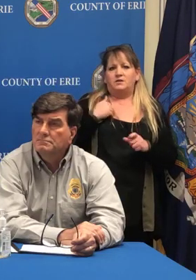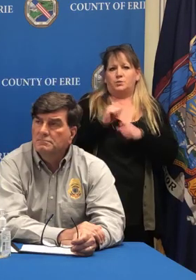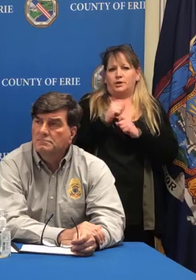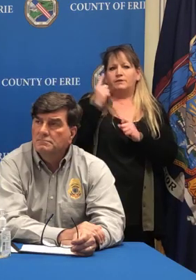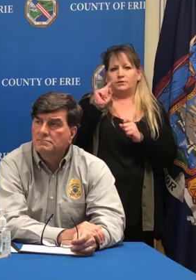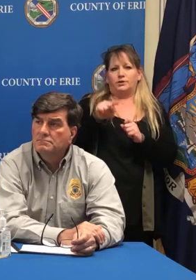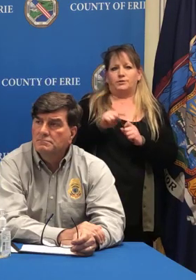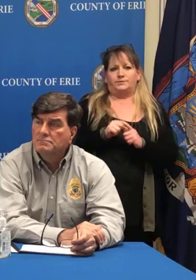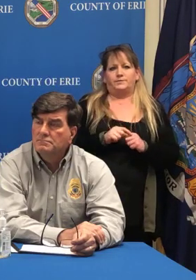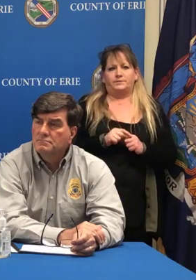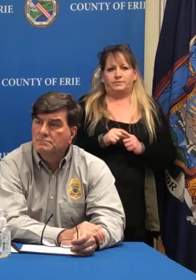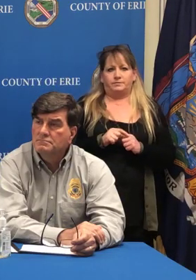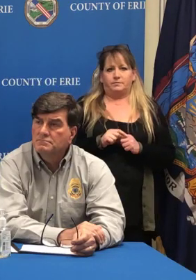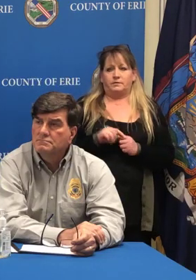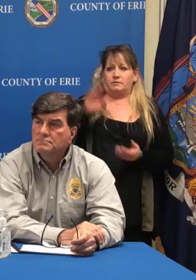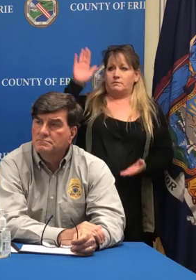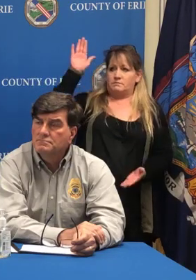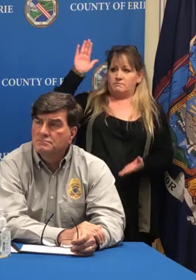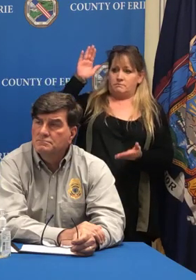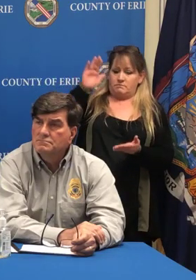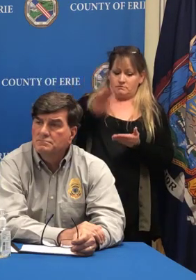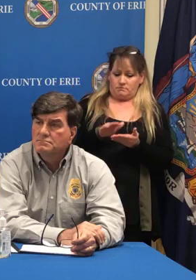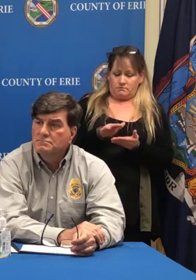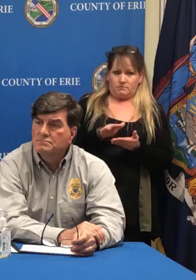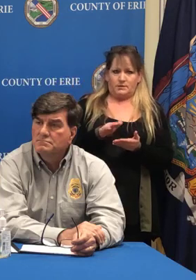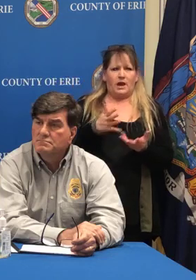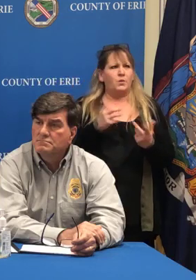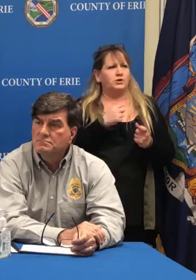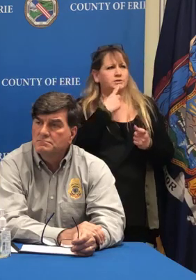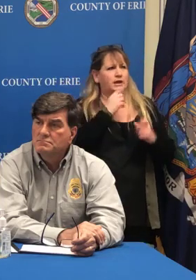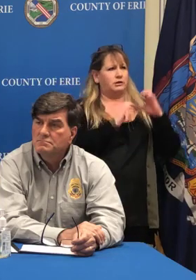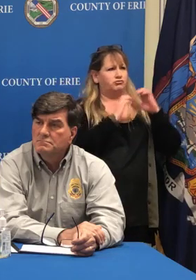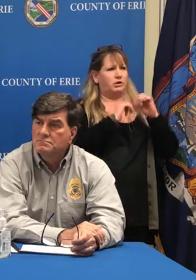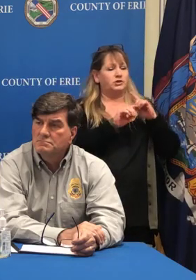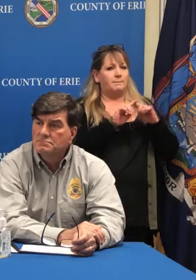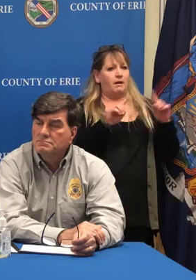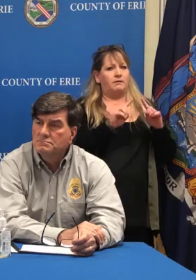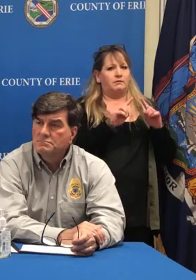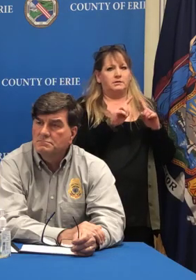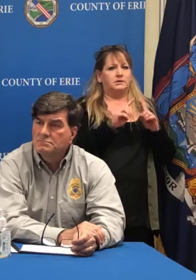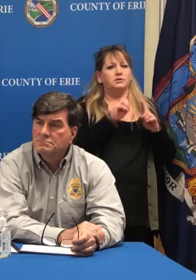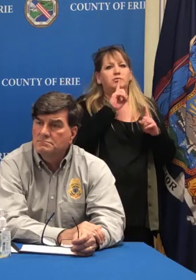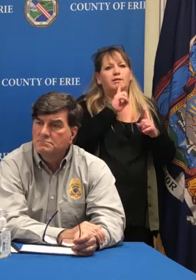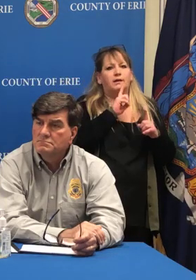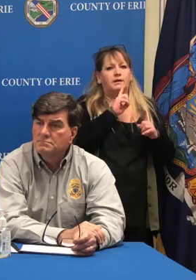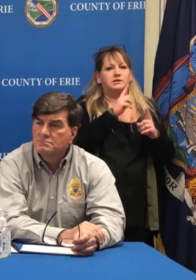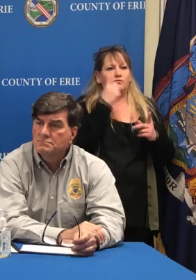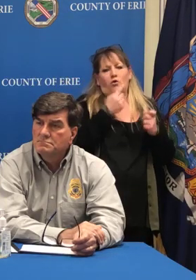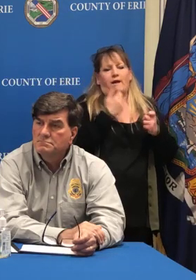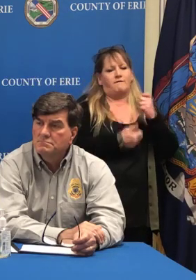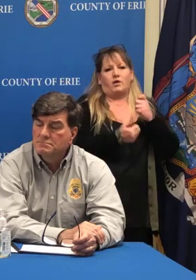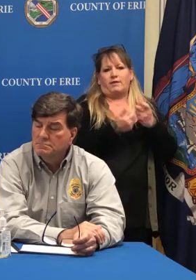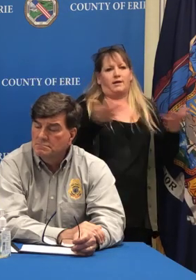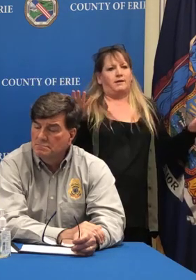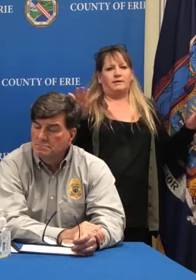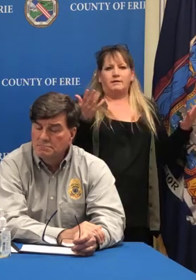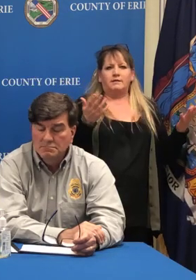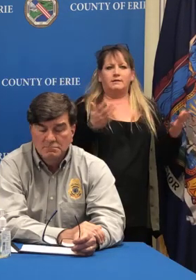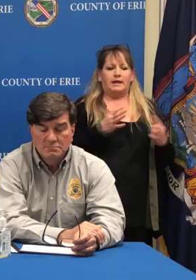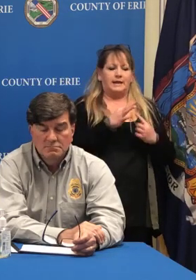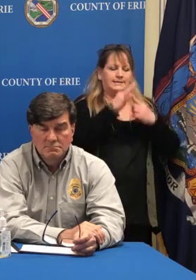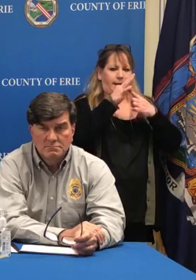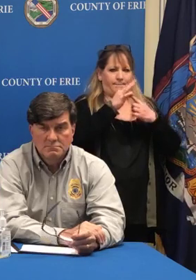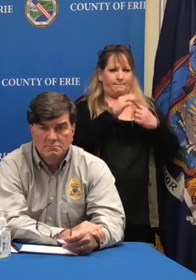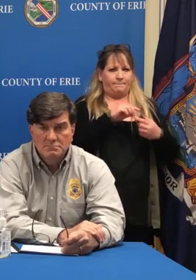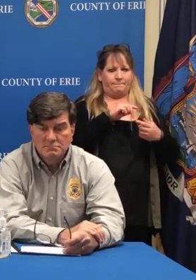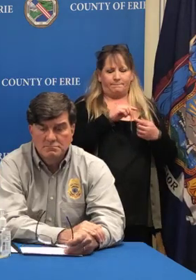work site. And I just was about to say construction because it applies to everything, is what I've been told, except for